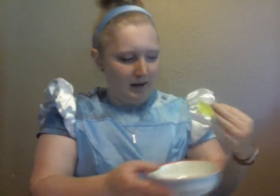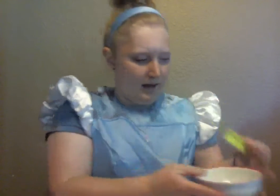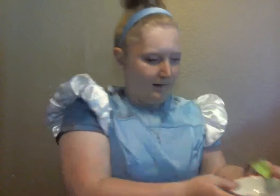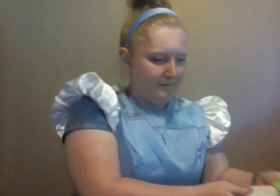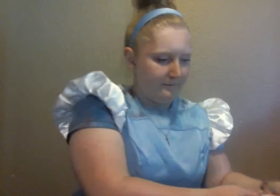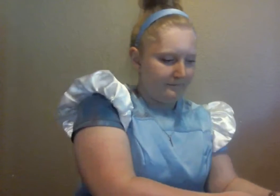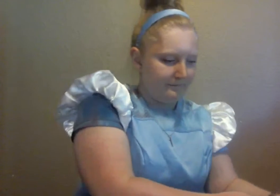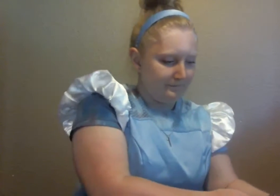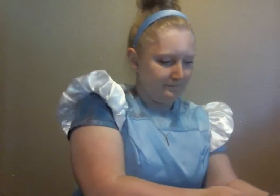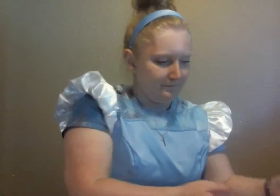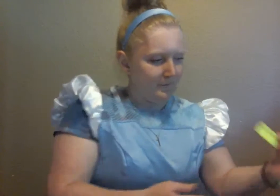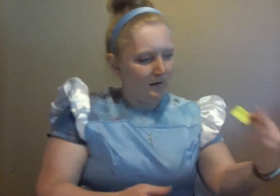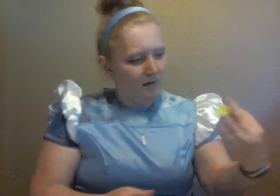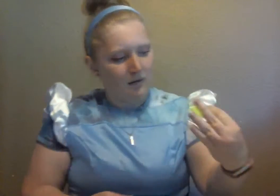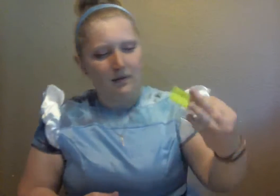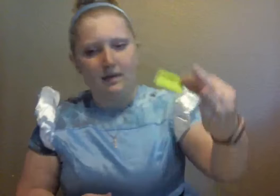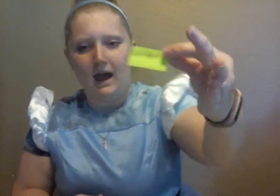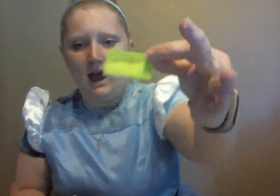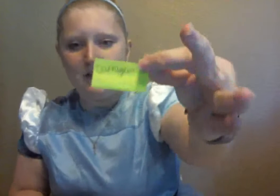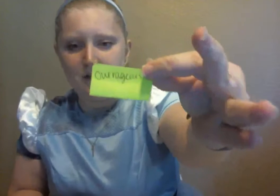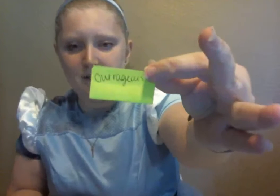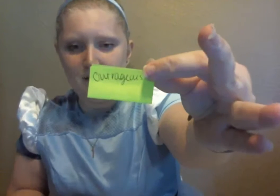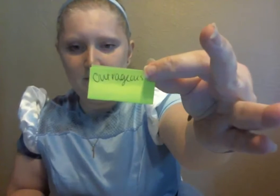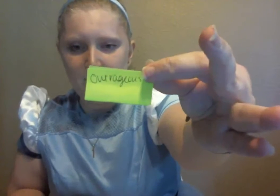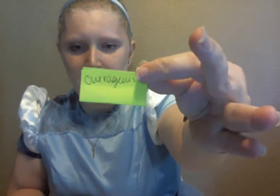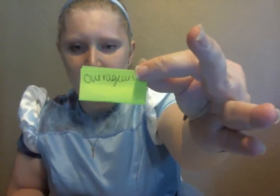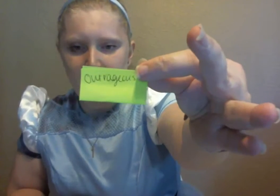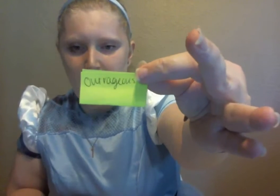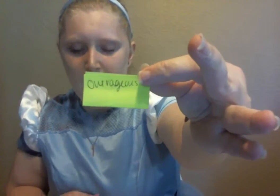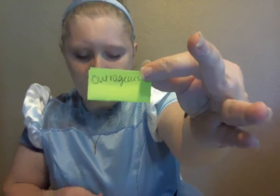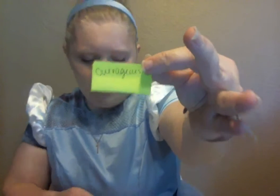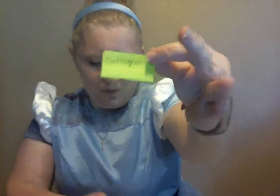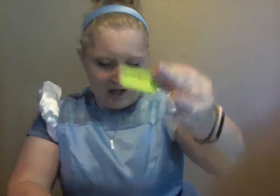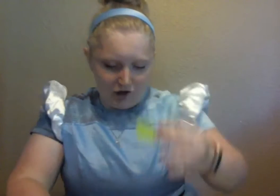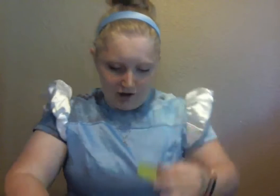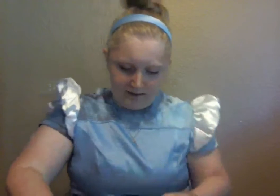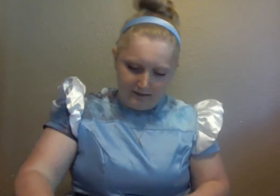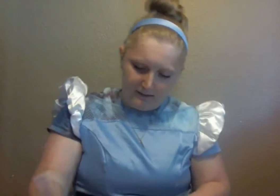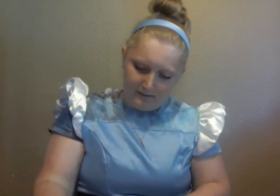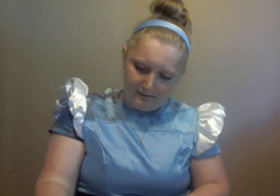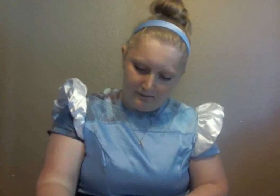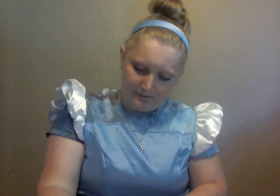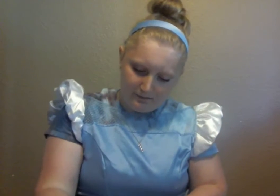Okay. The adjective is outrageous.